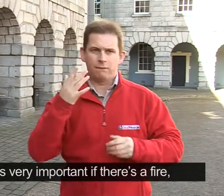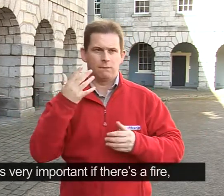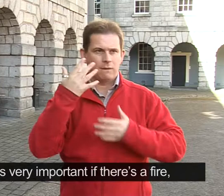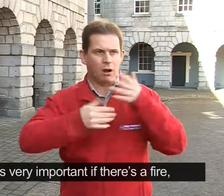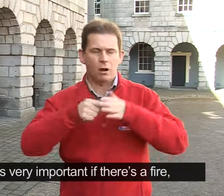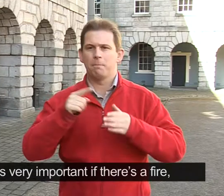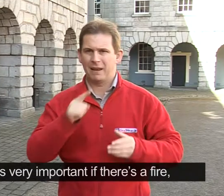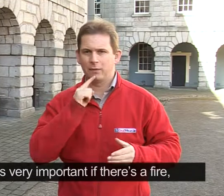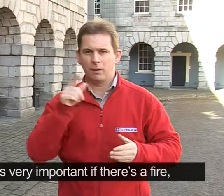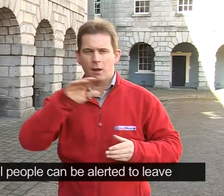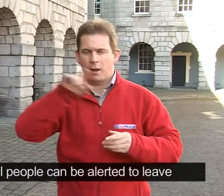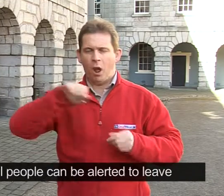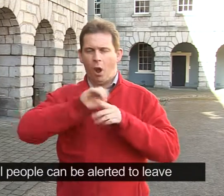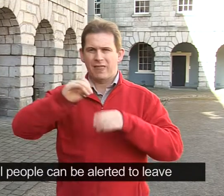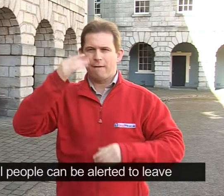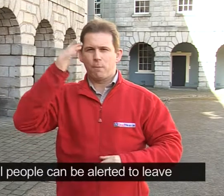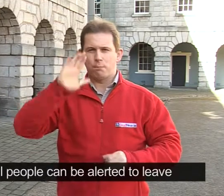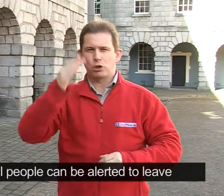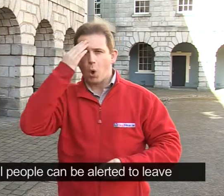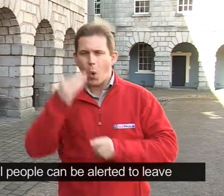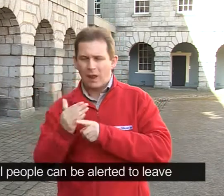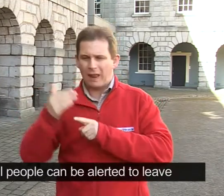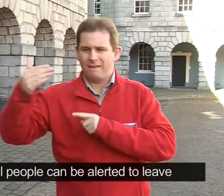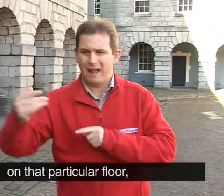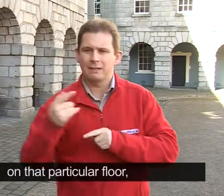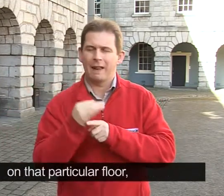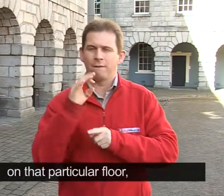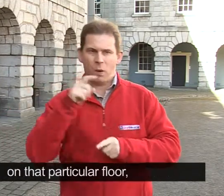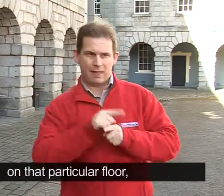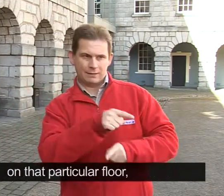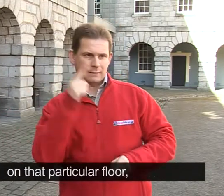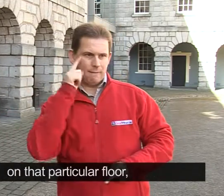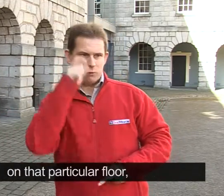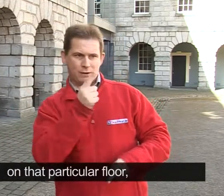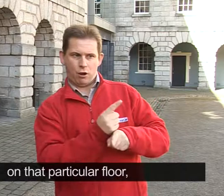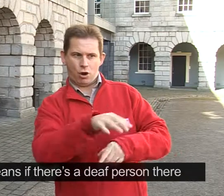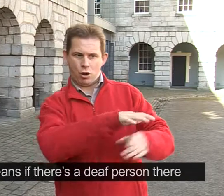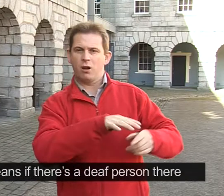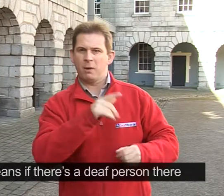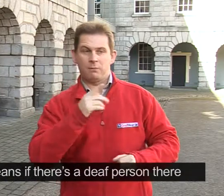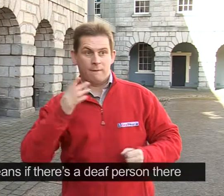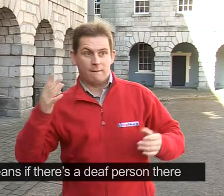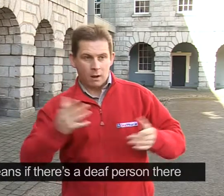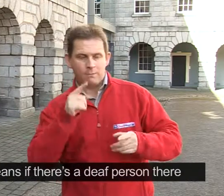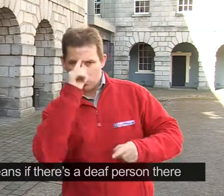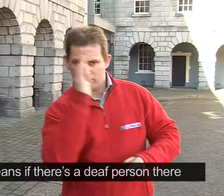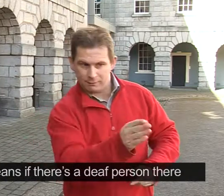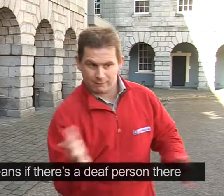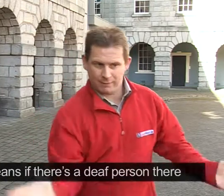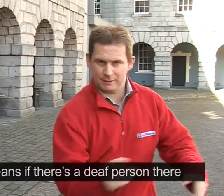if there's a fire that all people can be alerted to leave on that particular floor. So, it means if there's a Deaf person there that